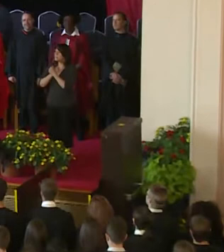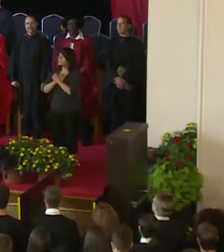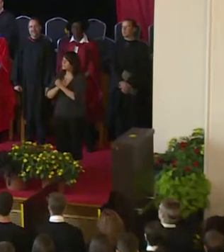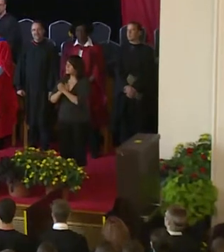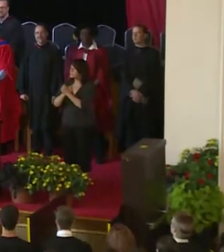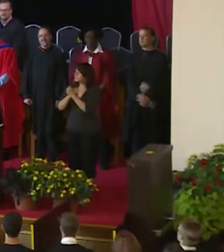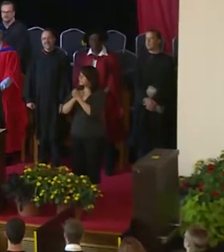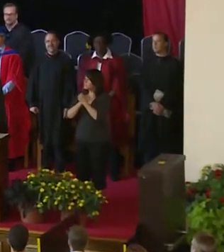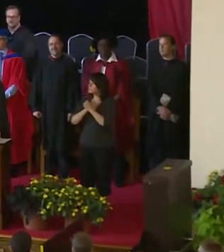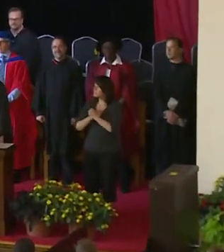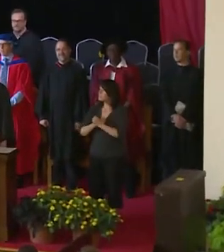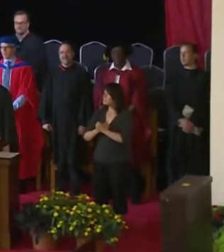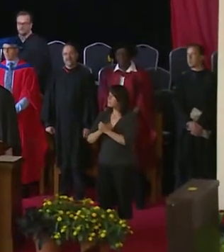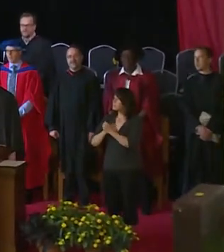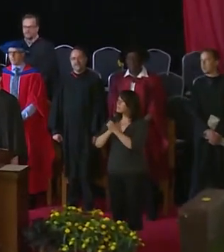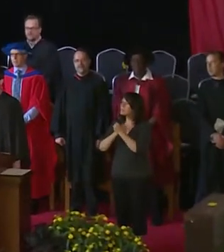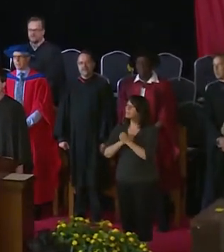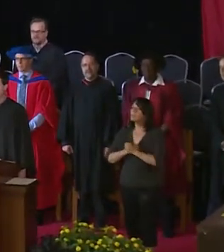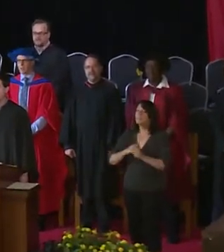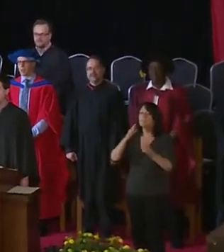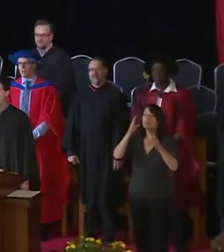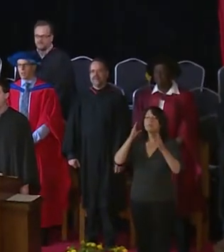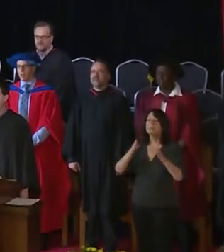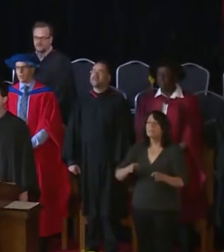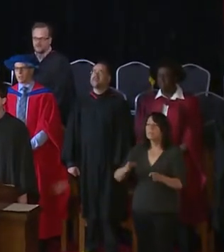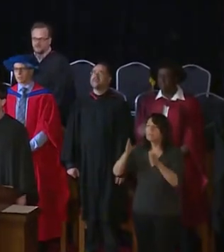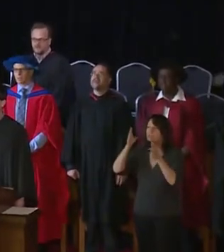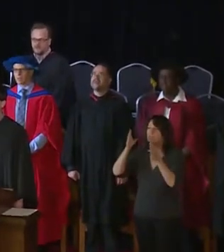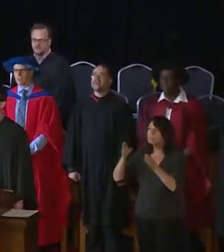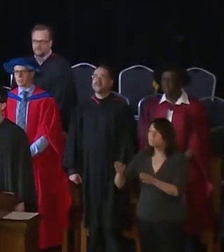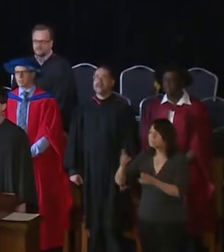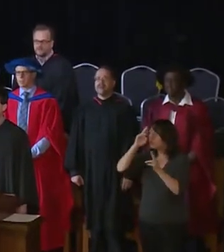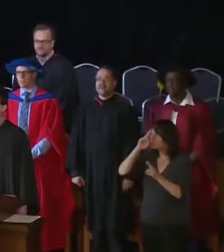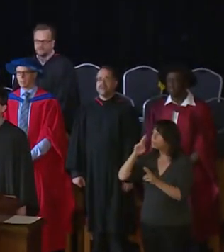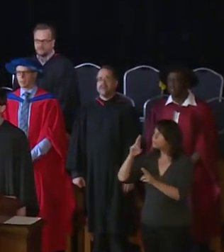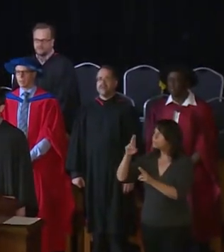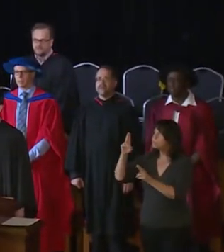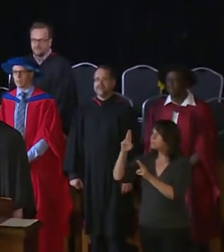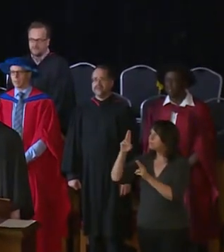patriot love in all of us